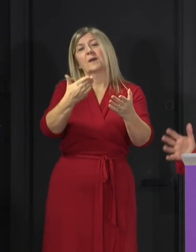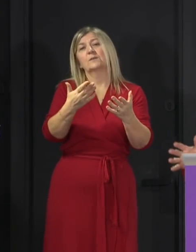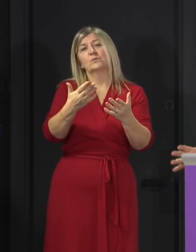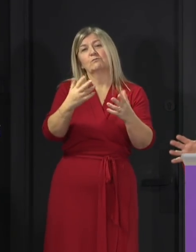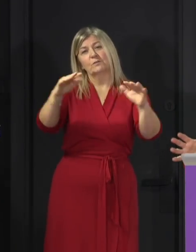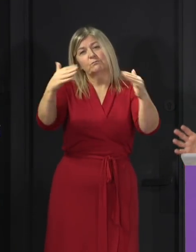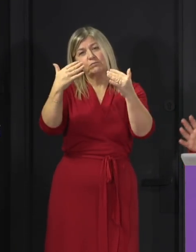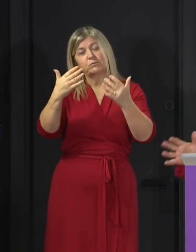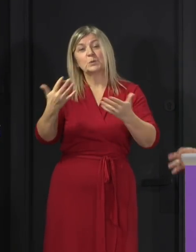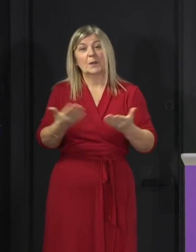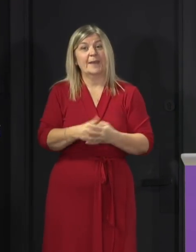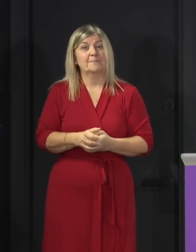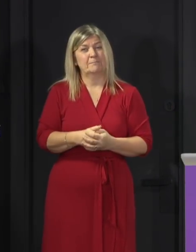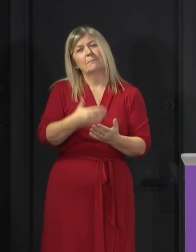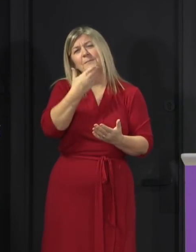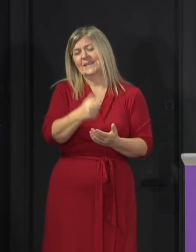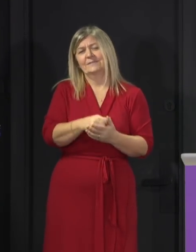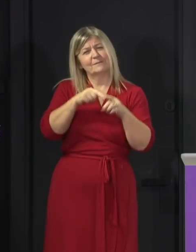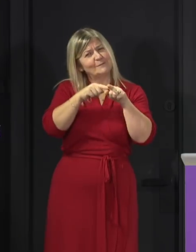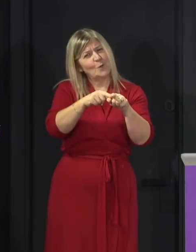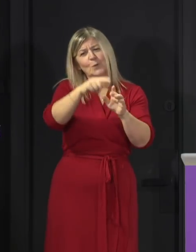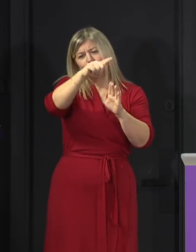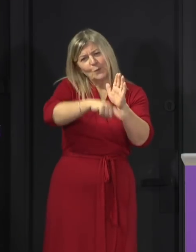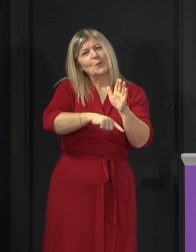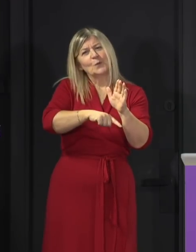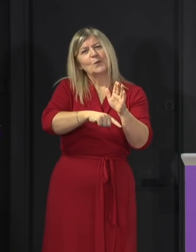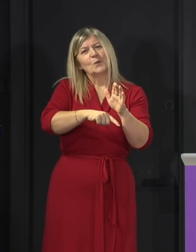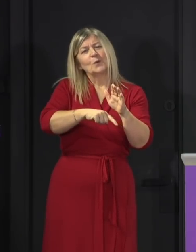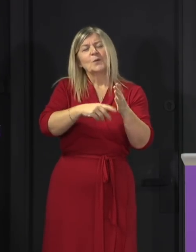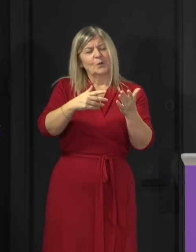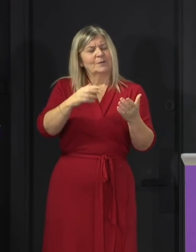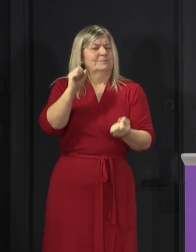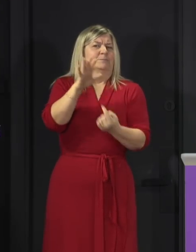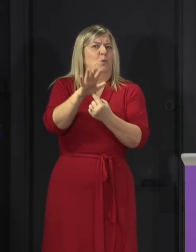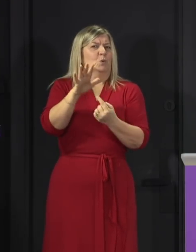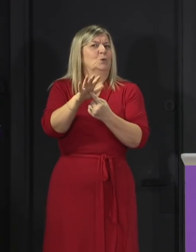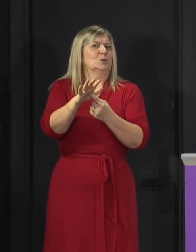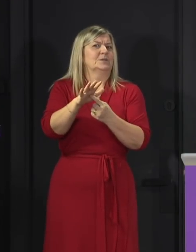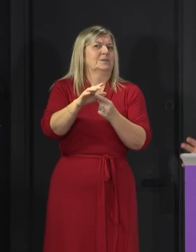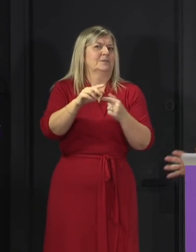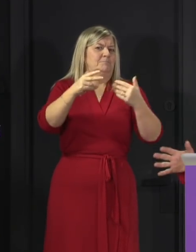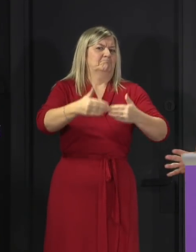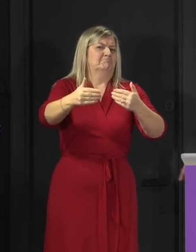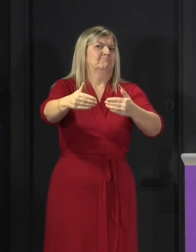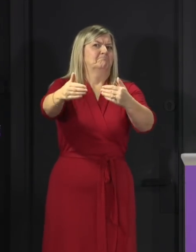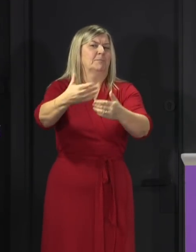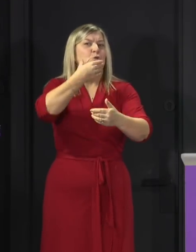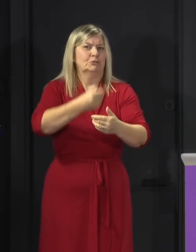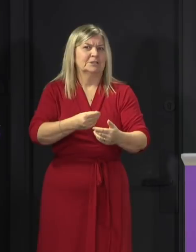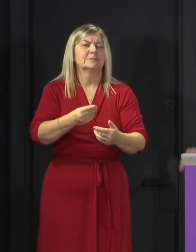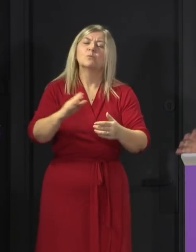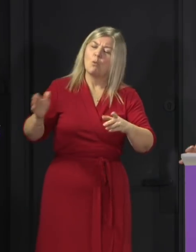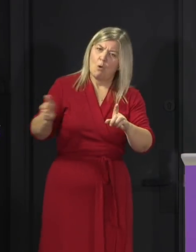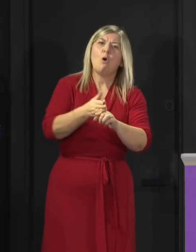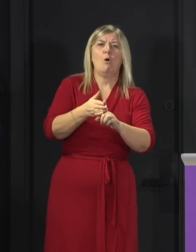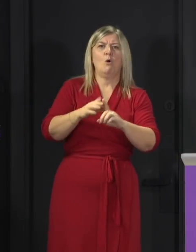Please continue to stick to all of these rules. It is really, really important as we go into this next period that all of us make a concerted effort